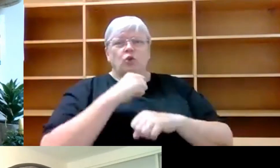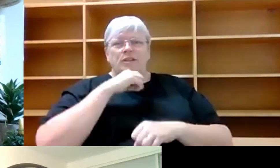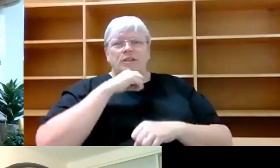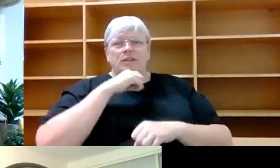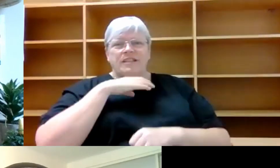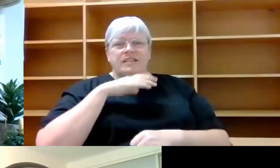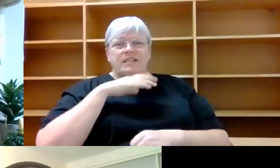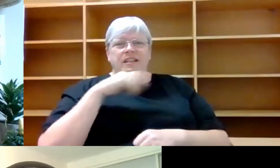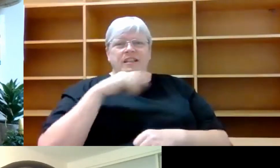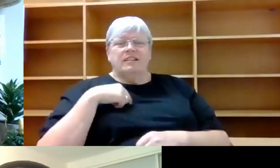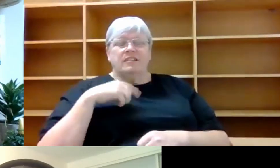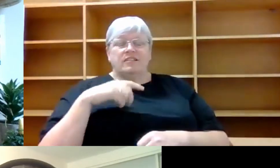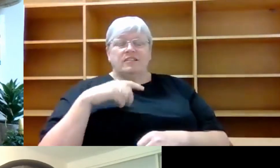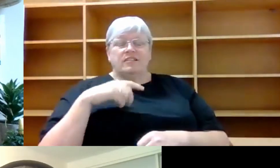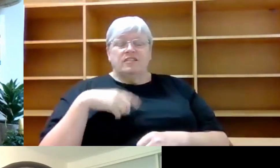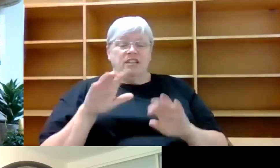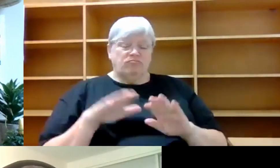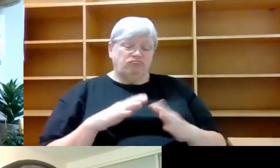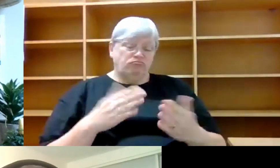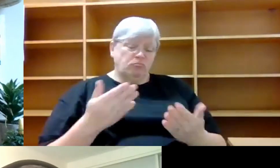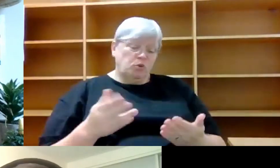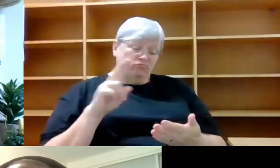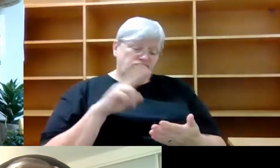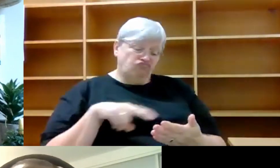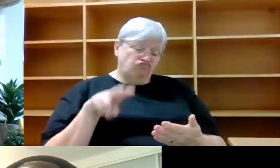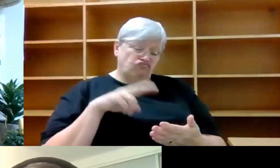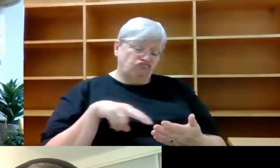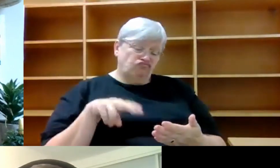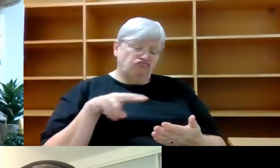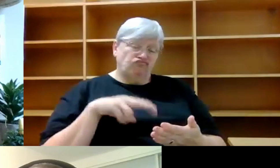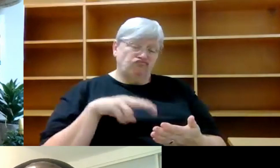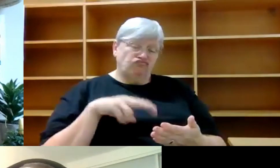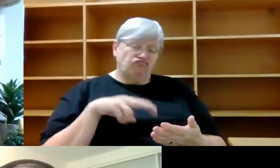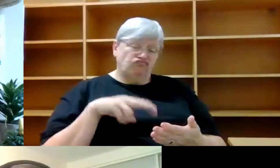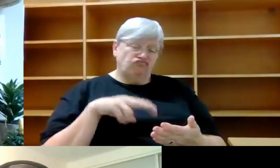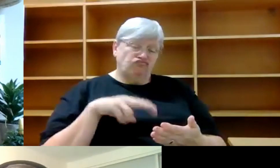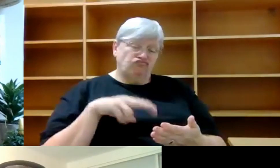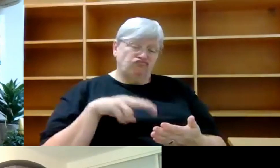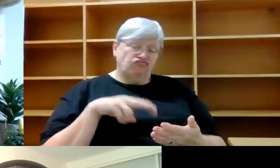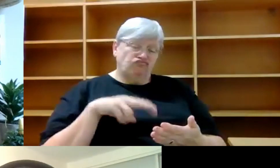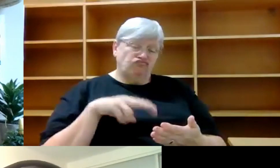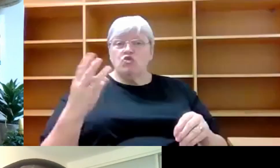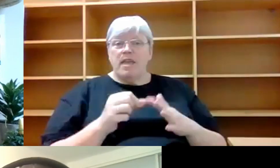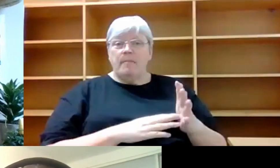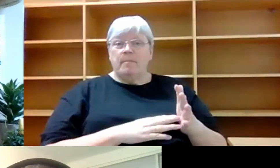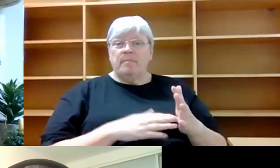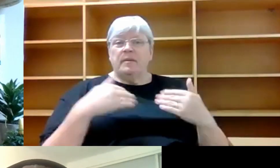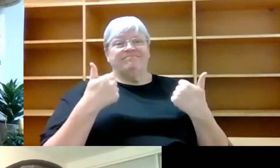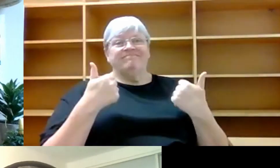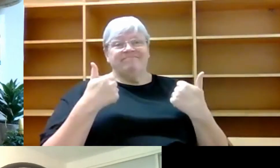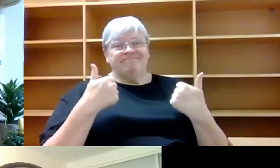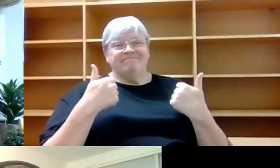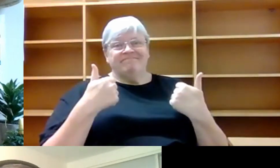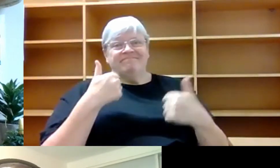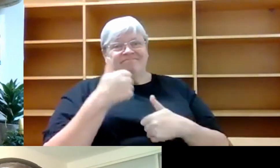book, and from say 10 o'clock in the morning and finish it 3 o'clock in the afternoon. For me, it's a big hit.